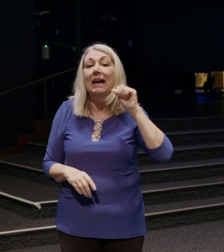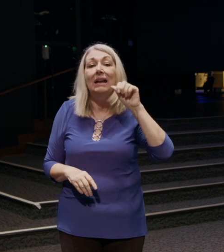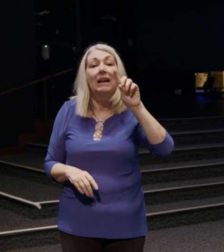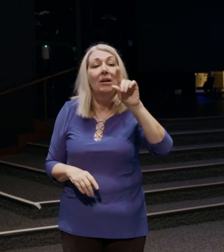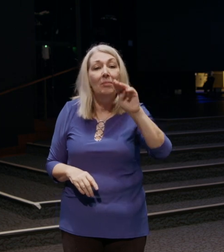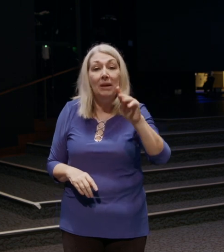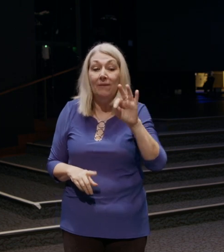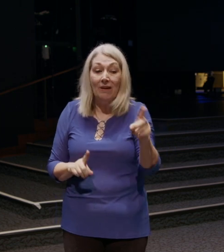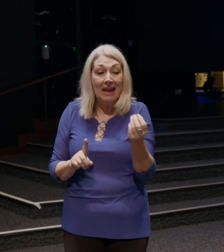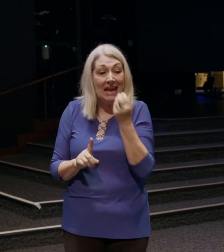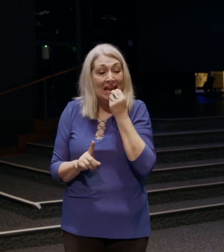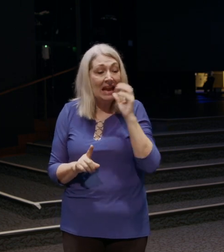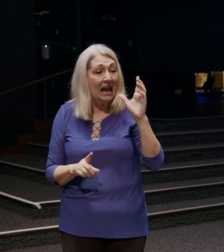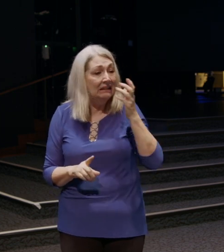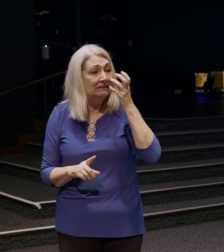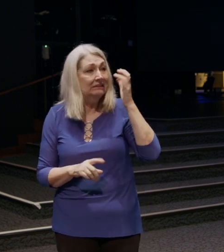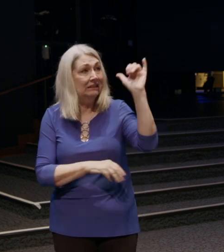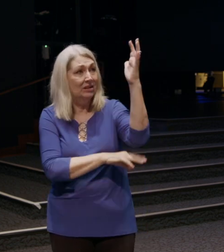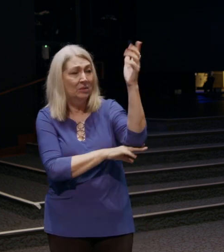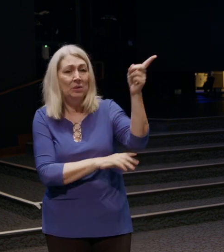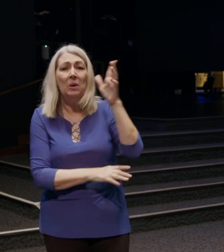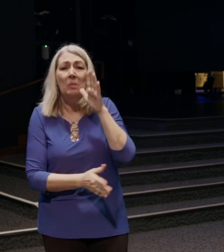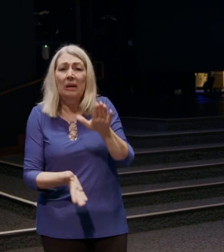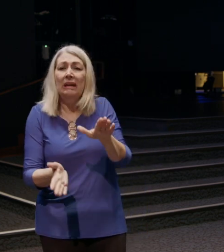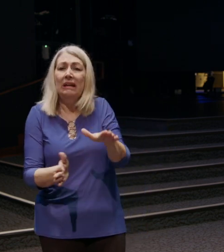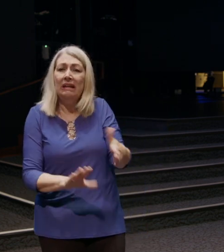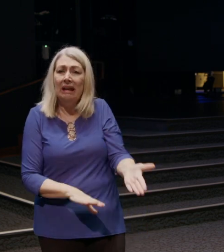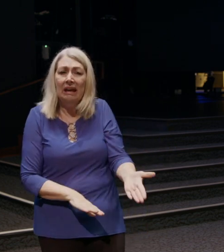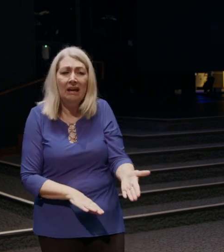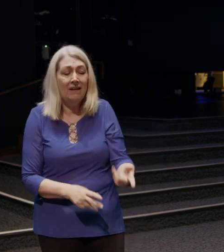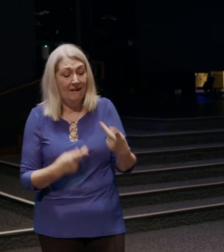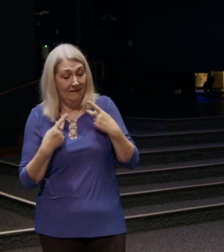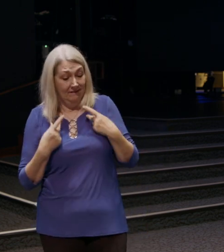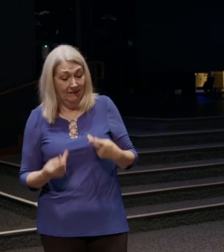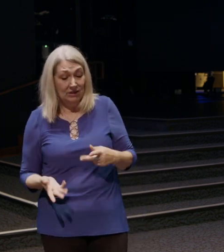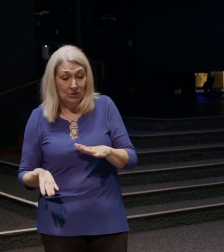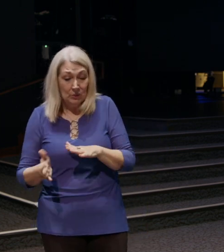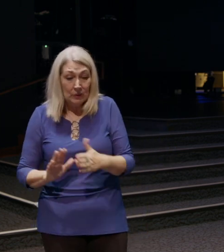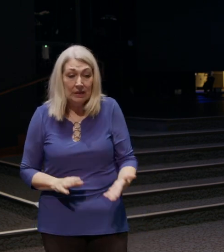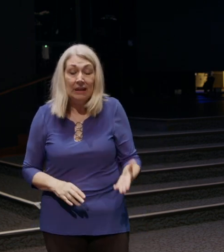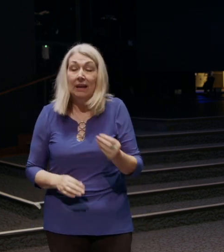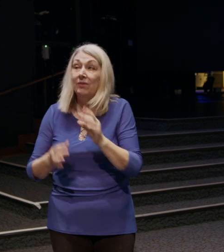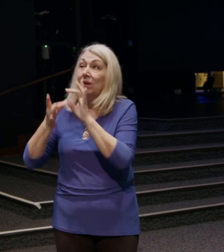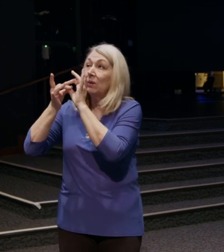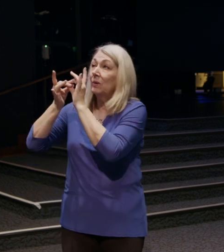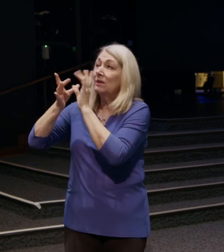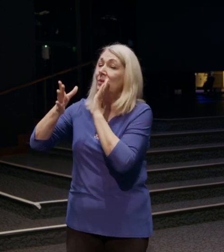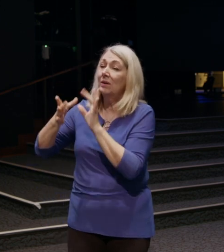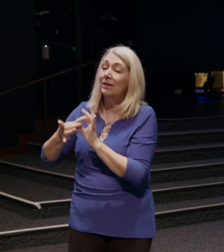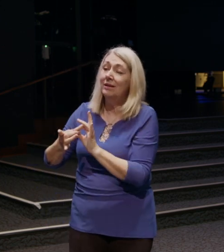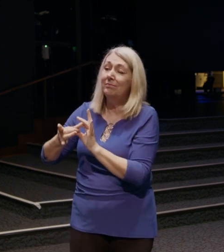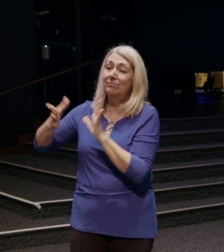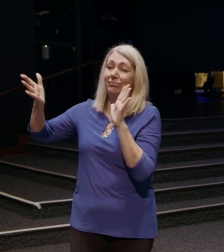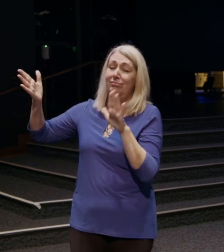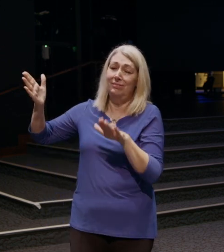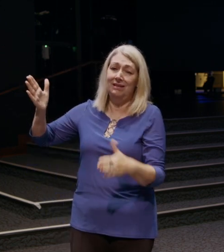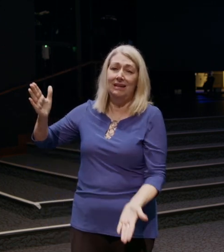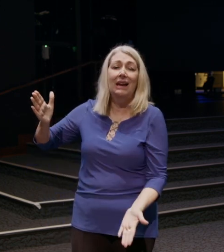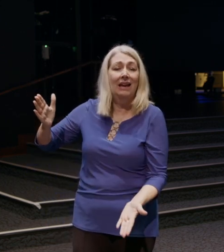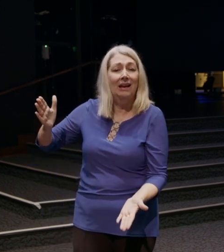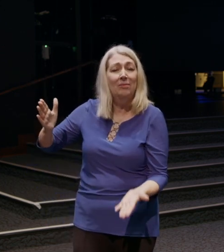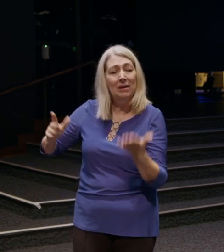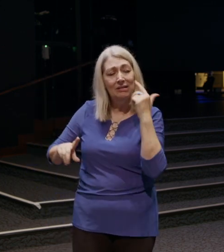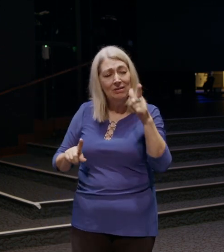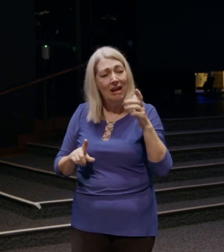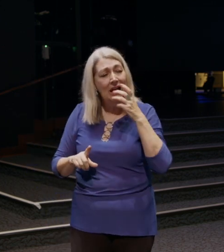from that tree, you'll die. You'll die a physical death, and the relationship between us will die a